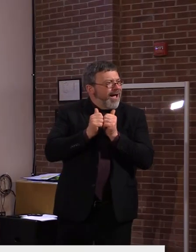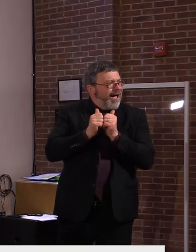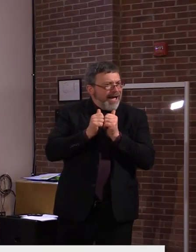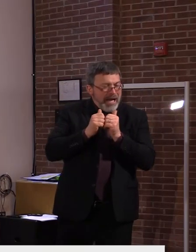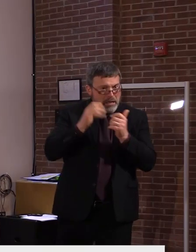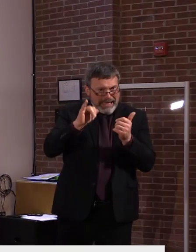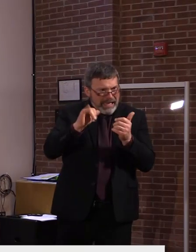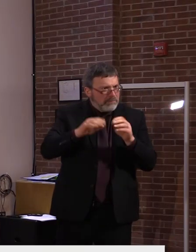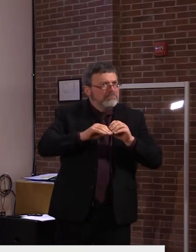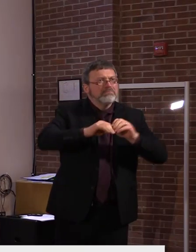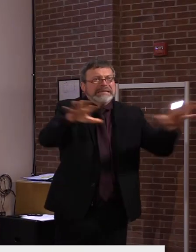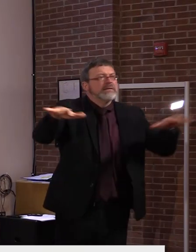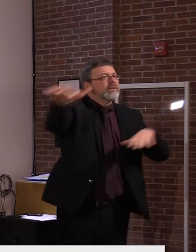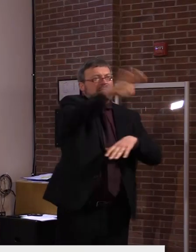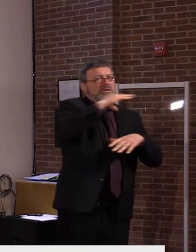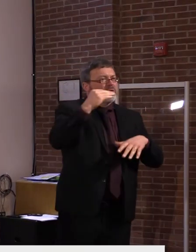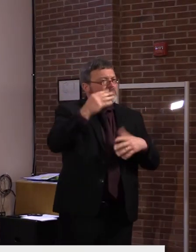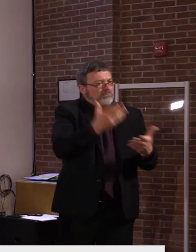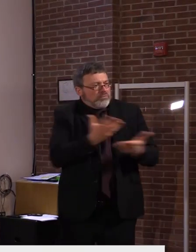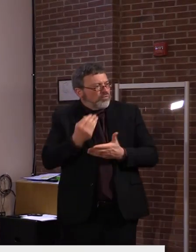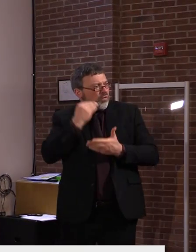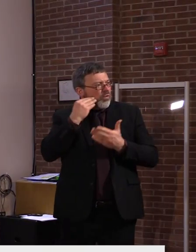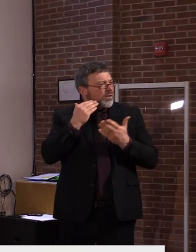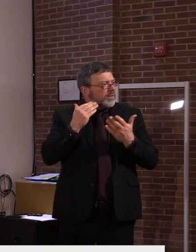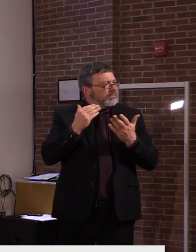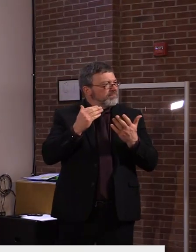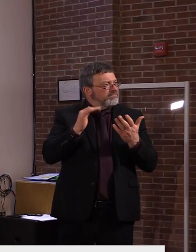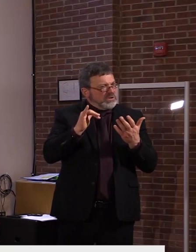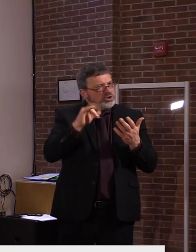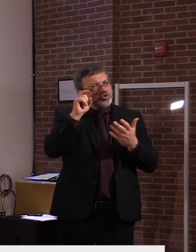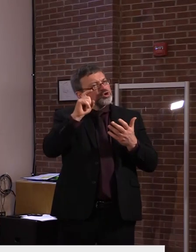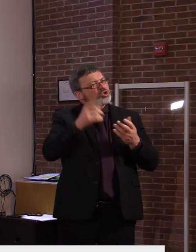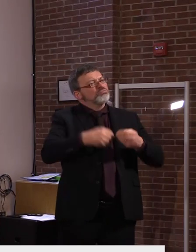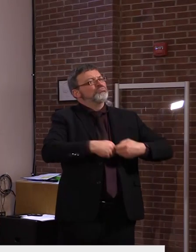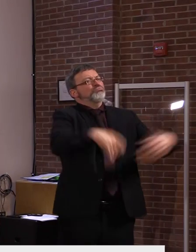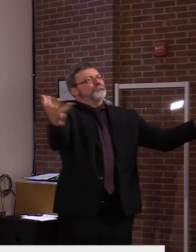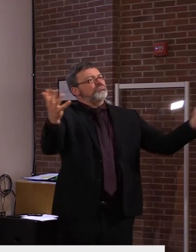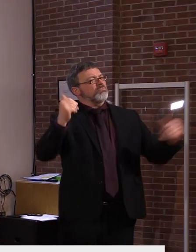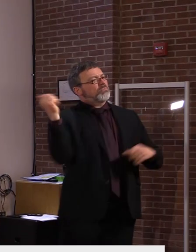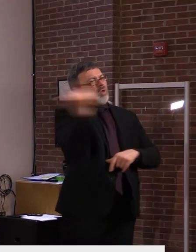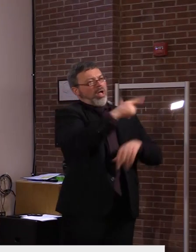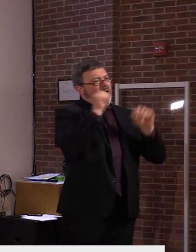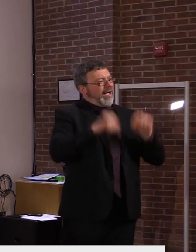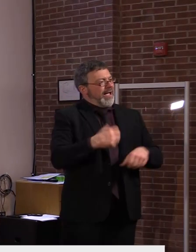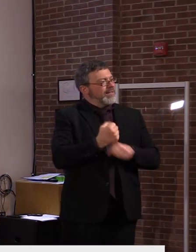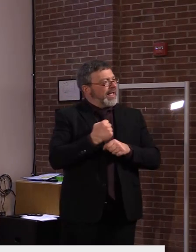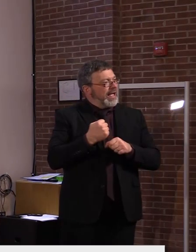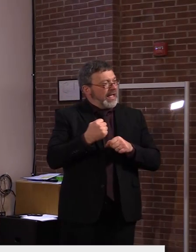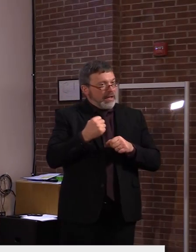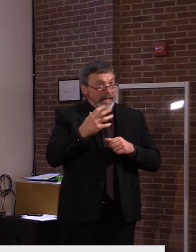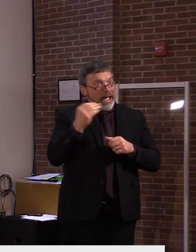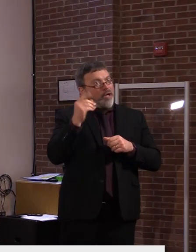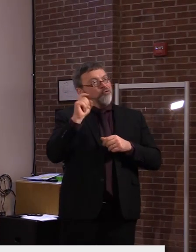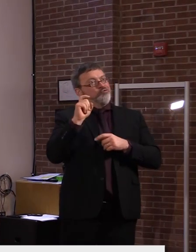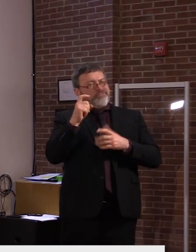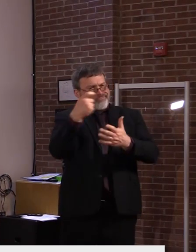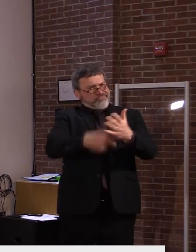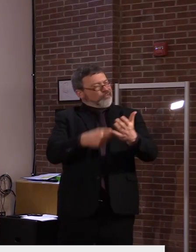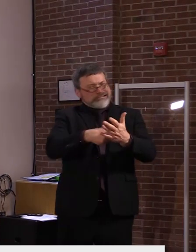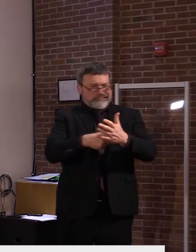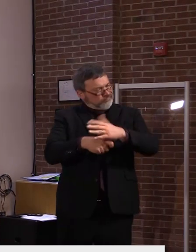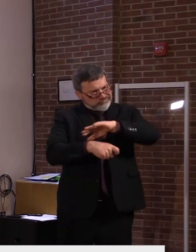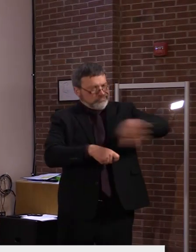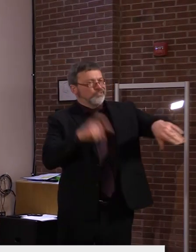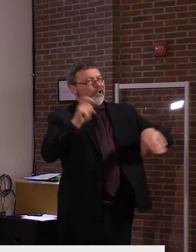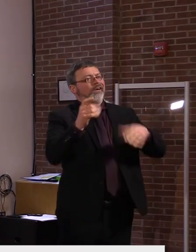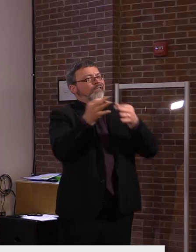for Thanksgiving? Will there be regular access for the public to free rapid tests? Yeah, we're hoping so, but there